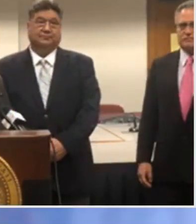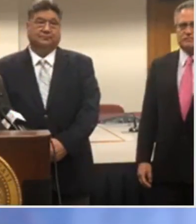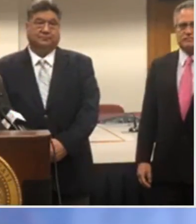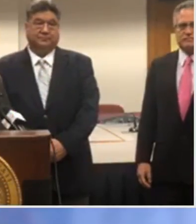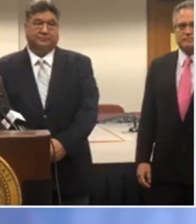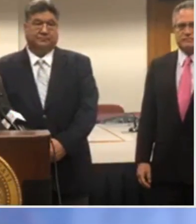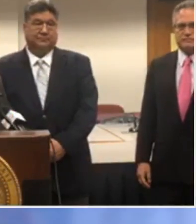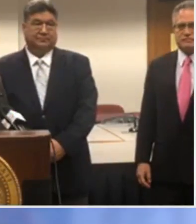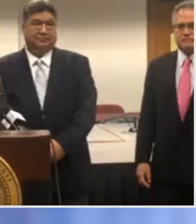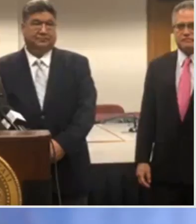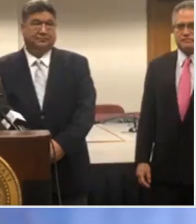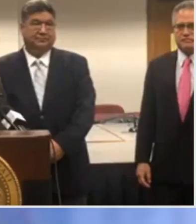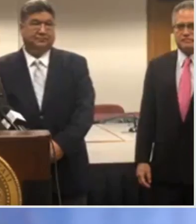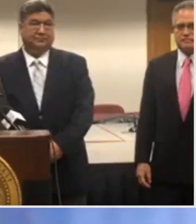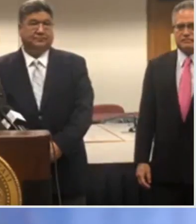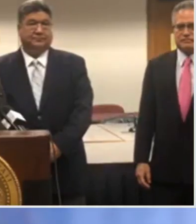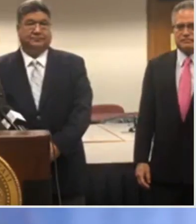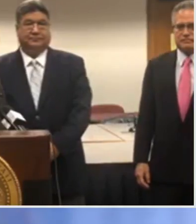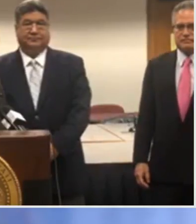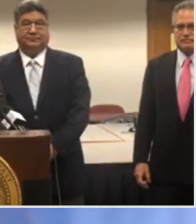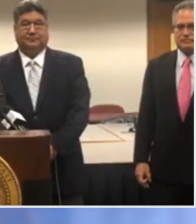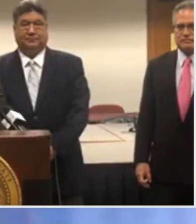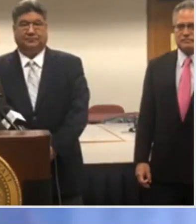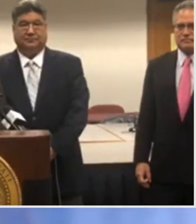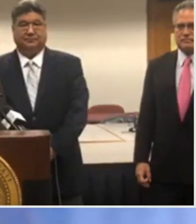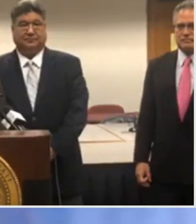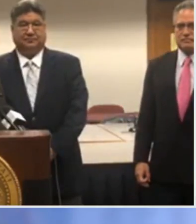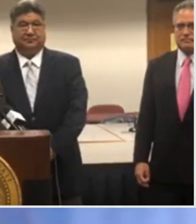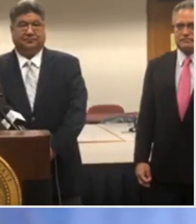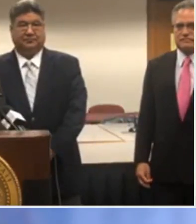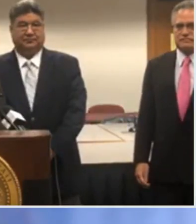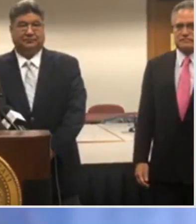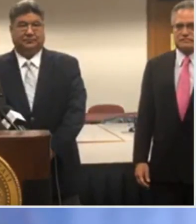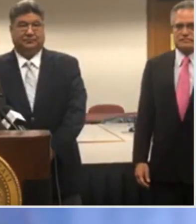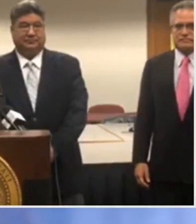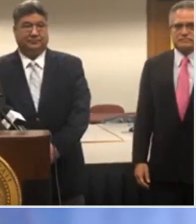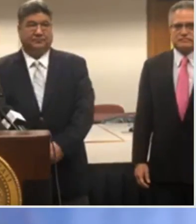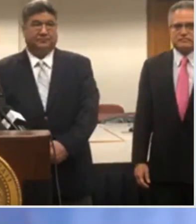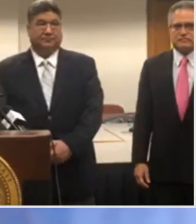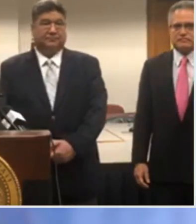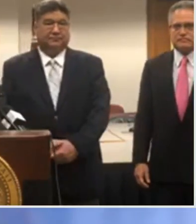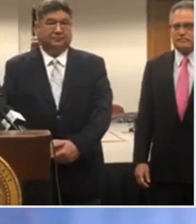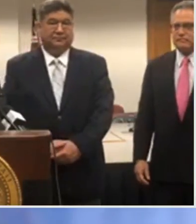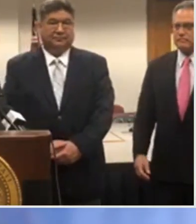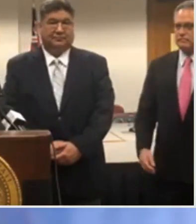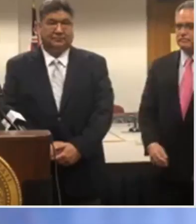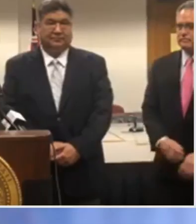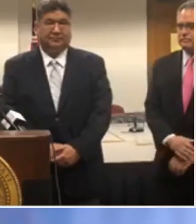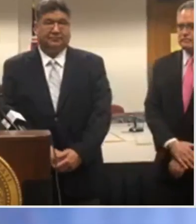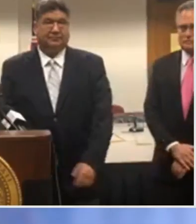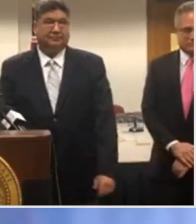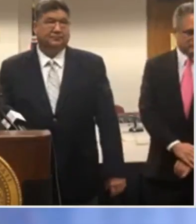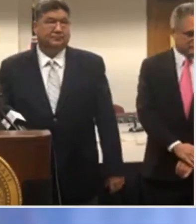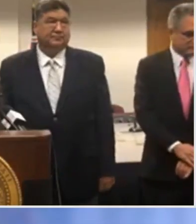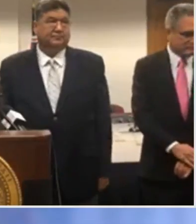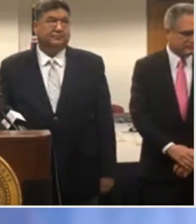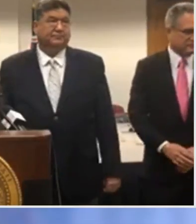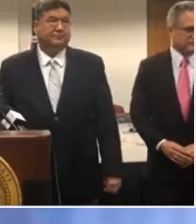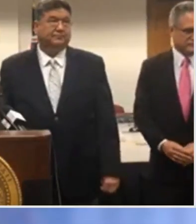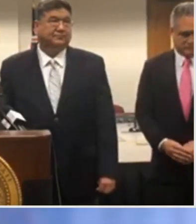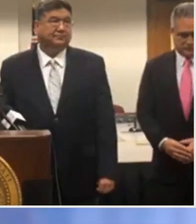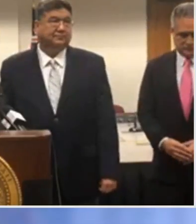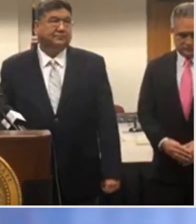we took that advisory very seriously. And so the Senate President and I worked to propose that